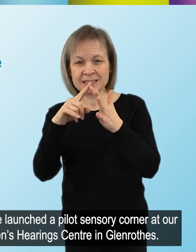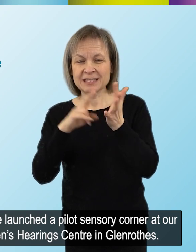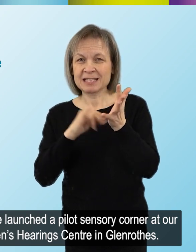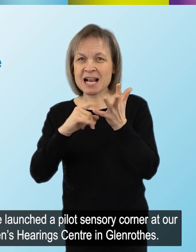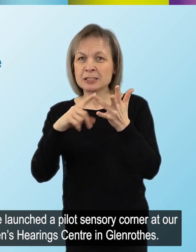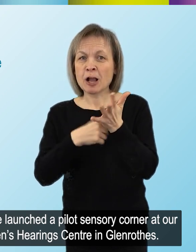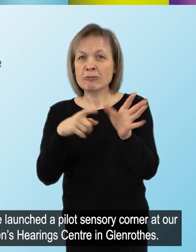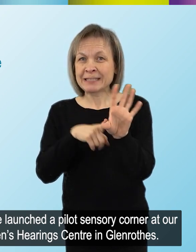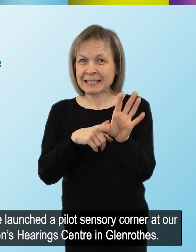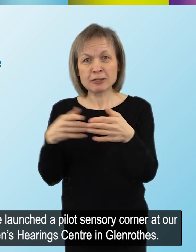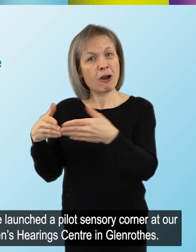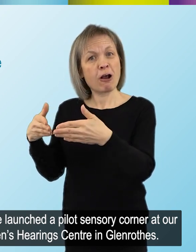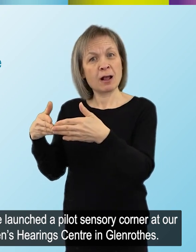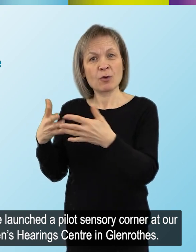Children's Hearings Centre in Glenrothes.